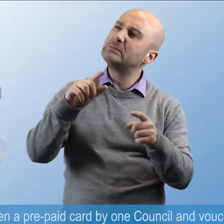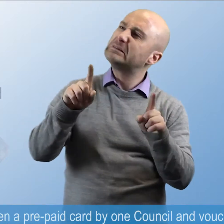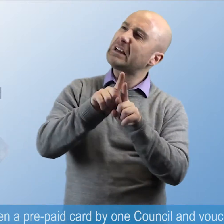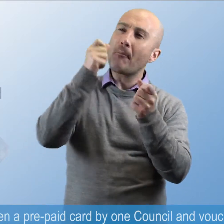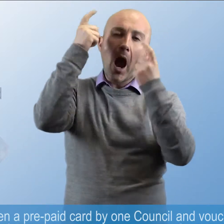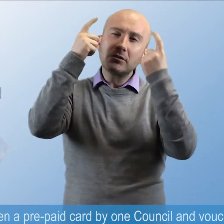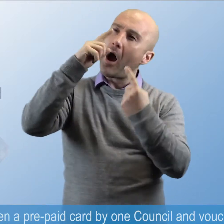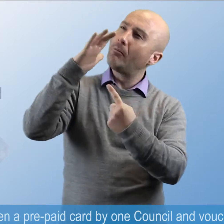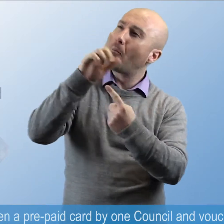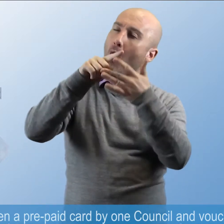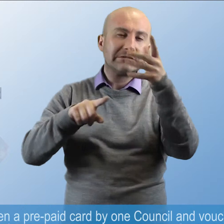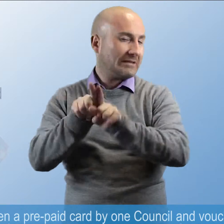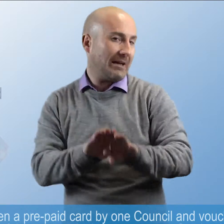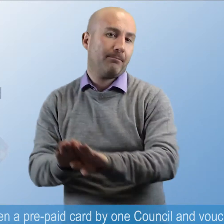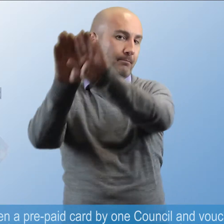scheme is the same across Scotland.